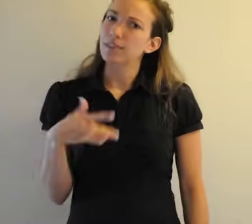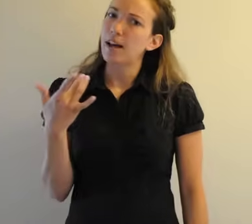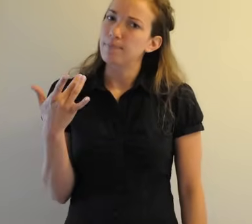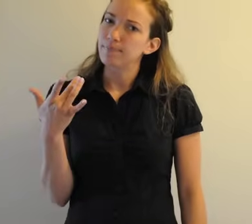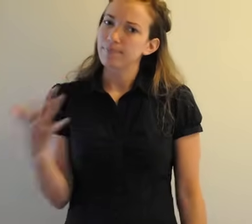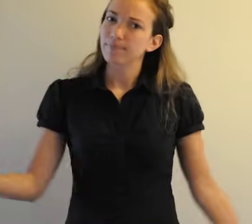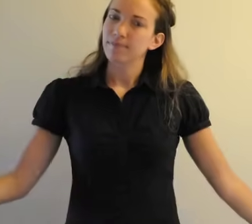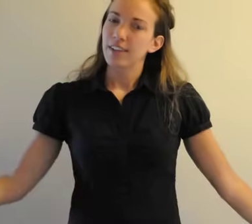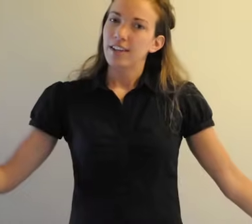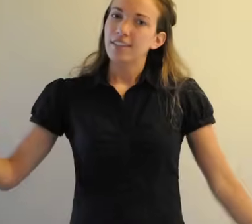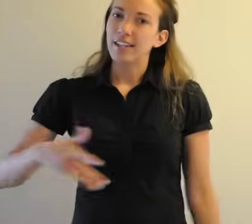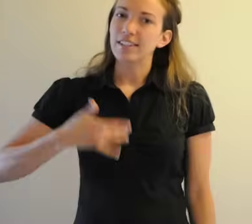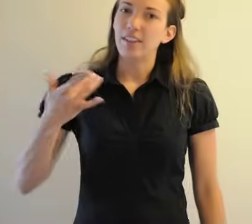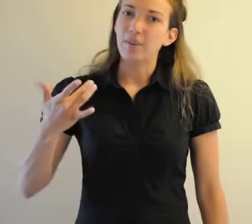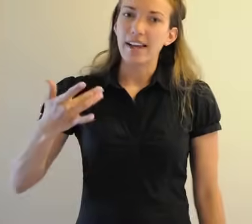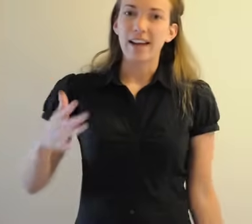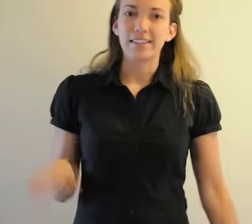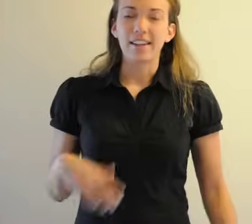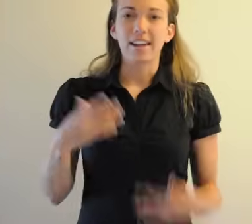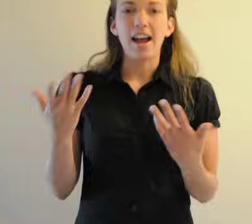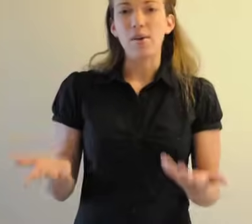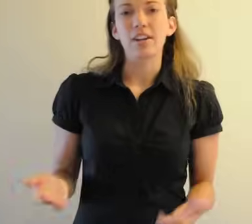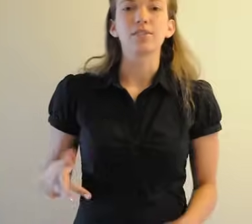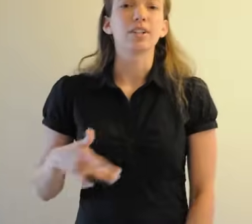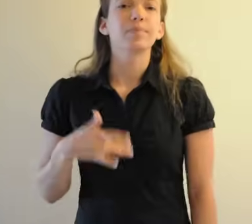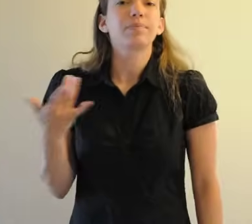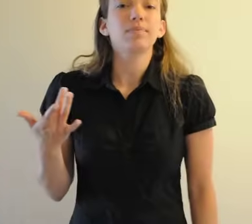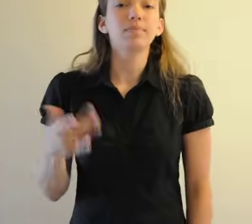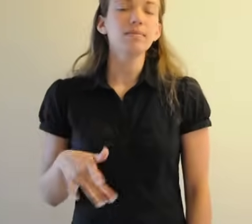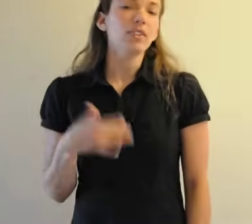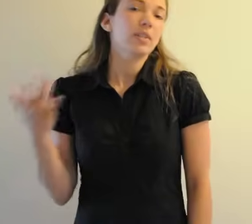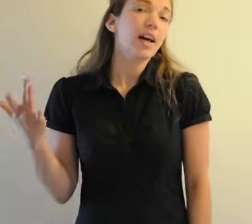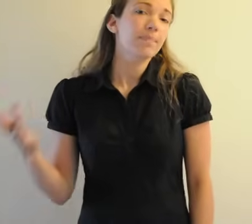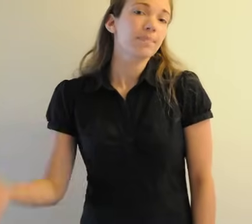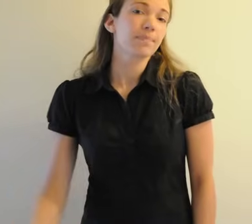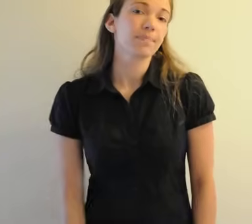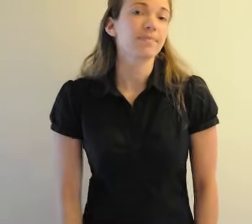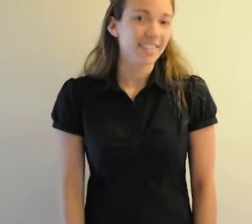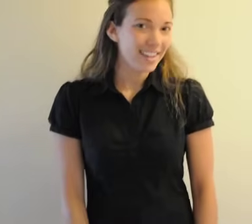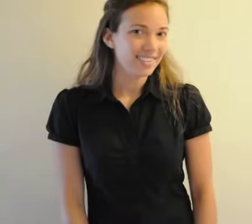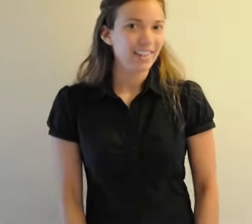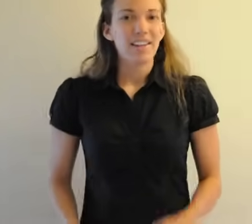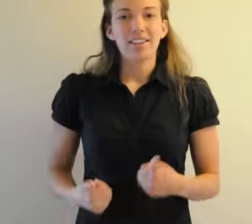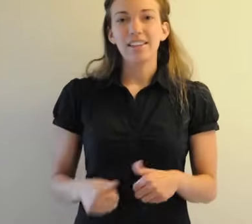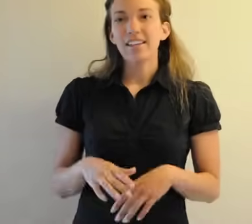What's up? So that's another way how to say, how are you, or, what's up? Okay? Good luck.